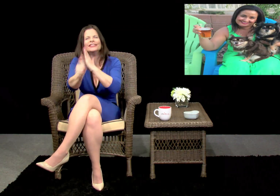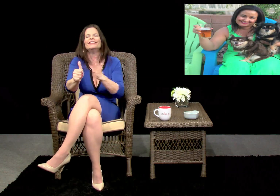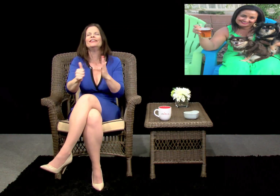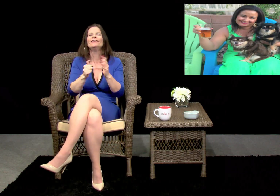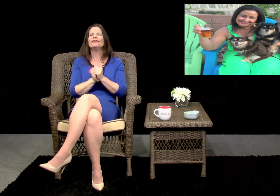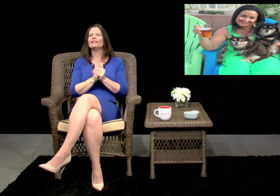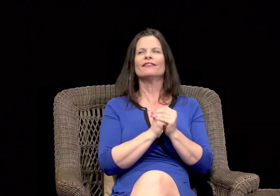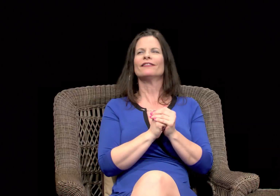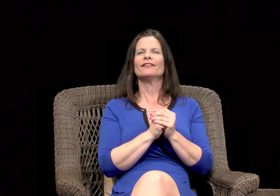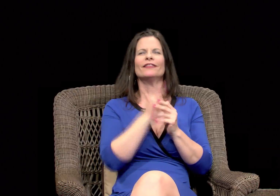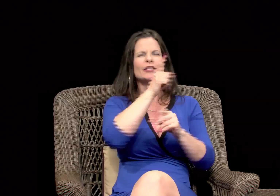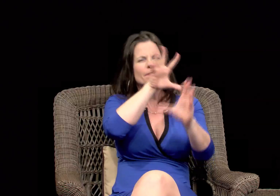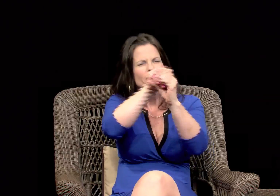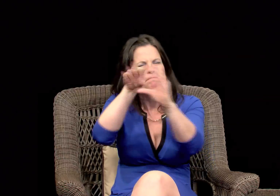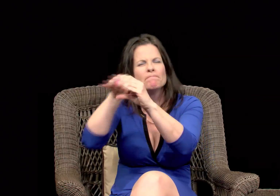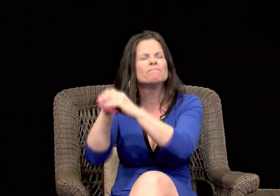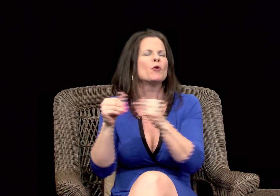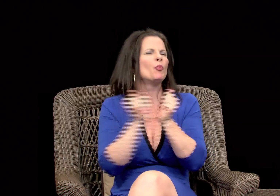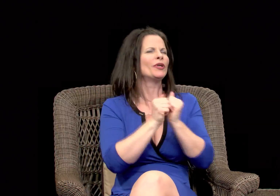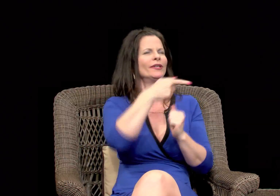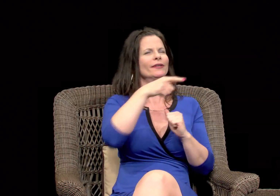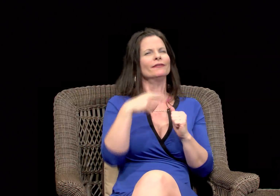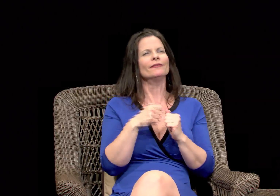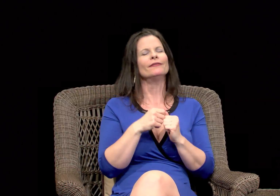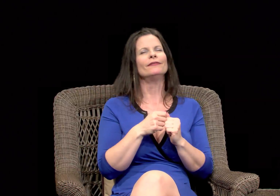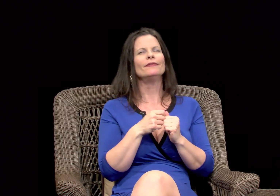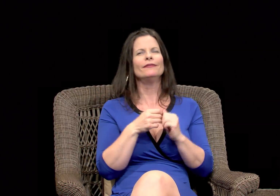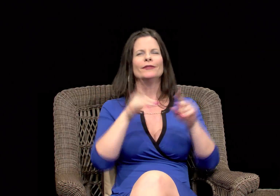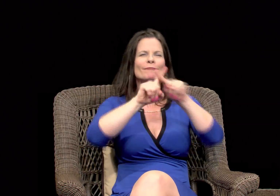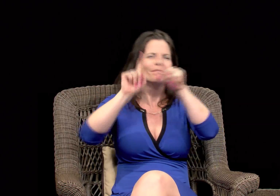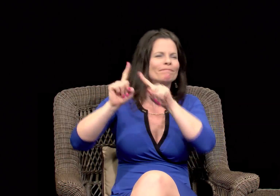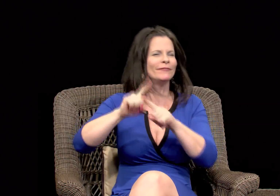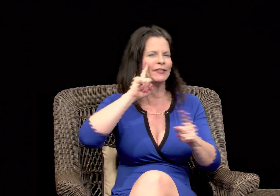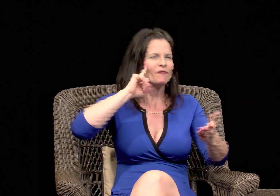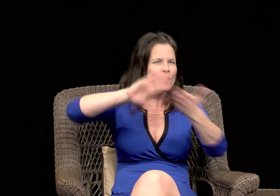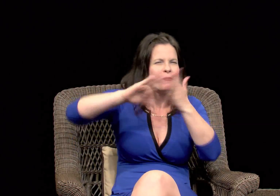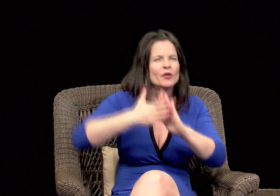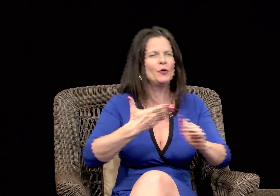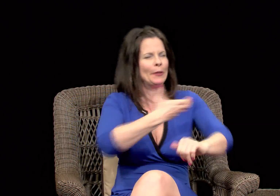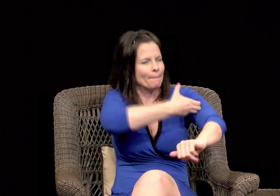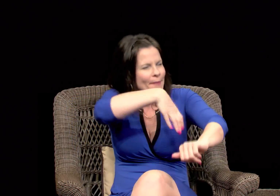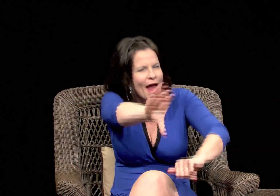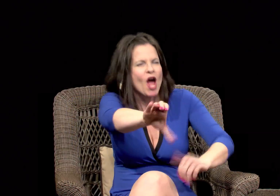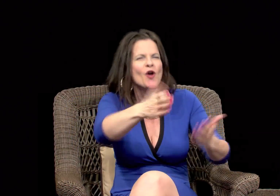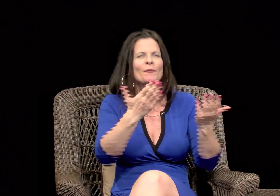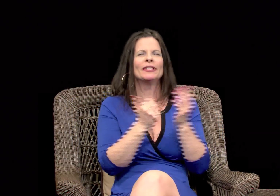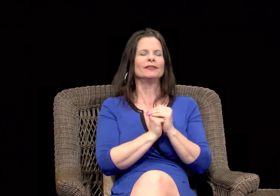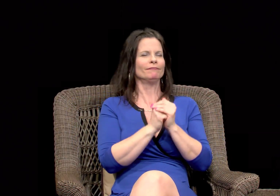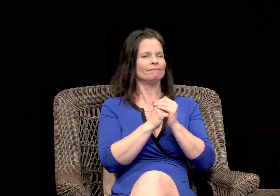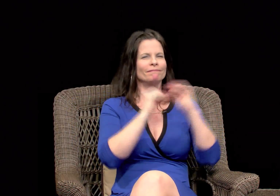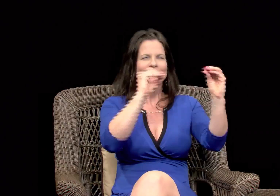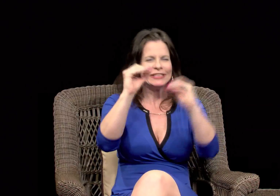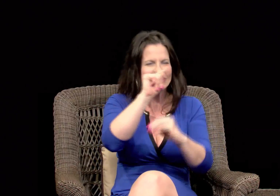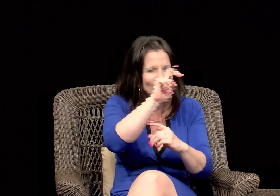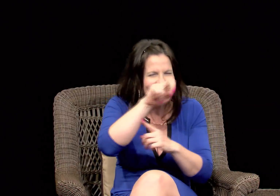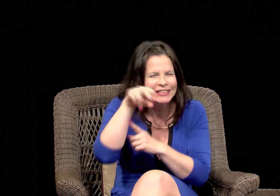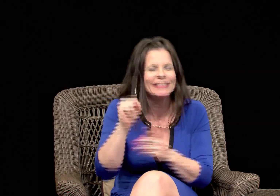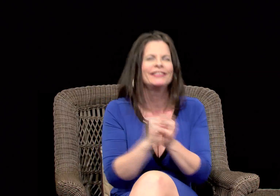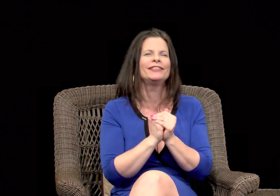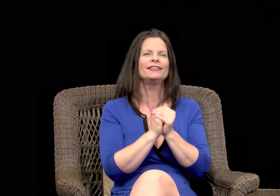today. So she helps people by being involved with different community issues, specifically